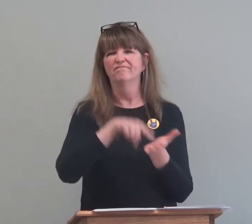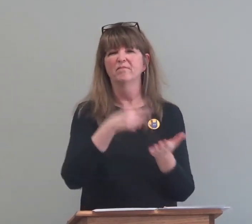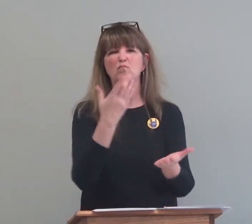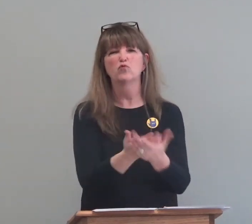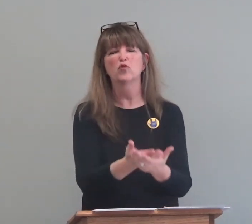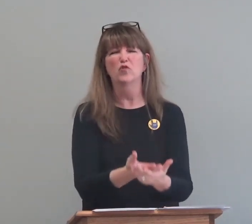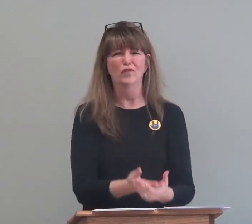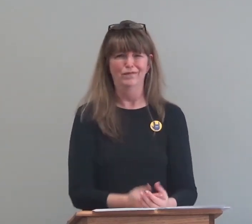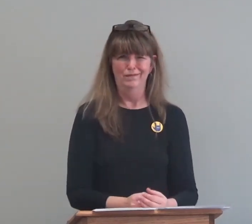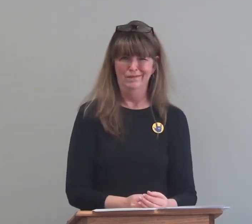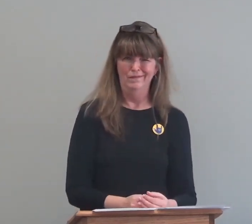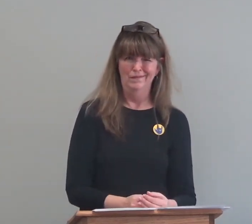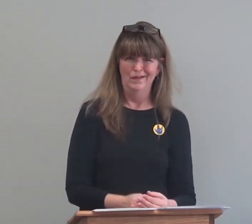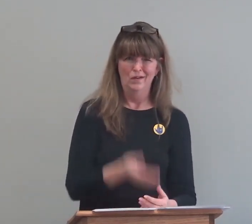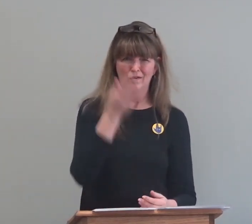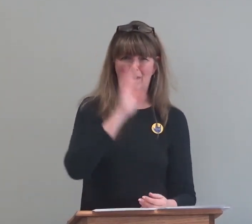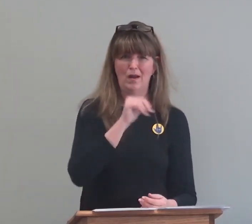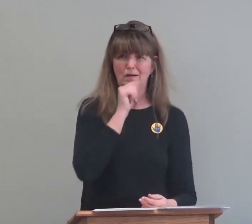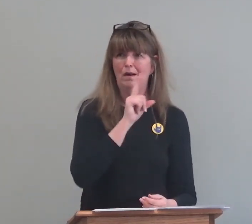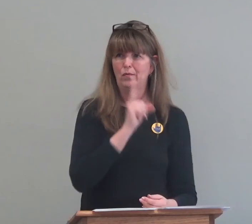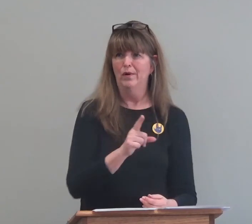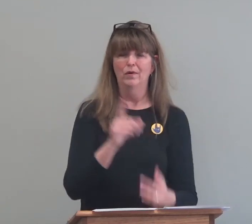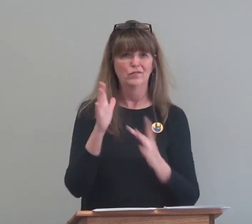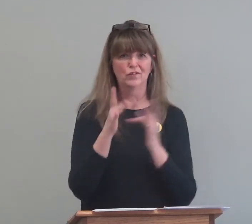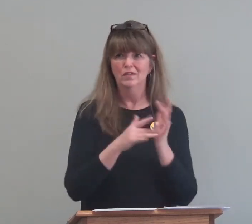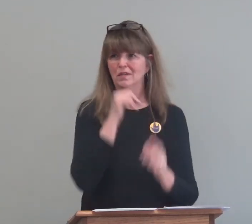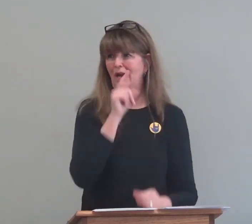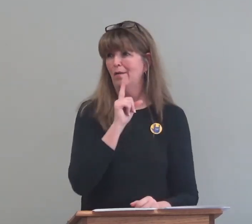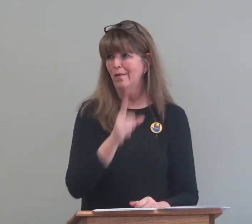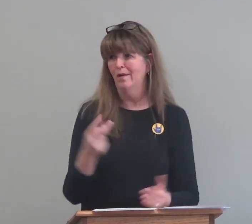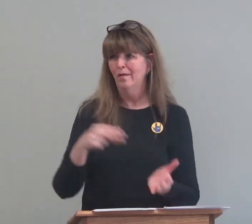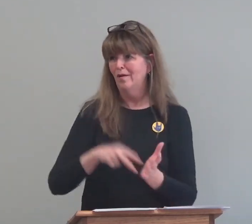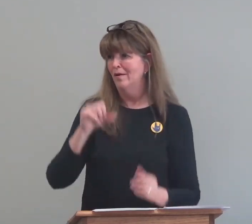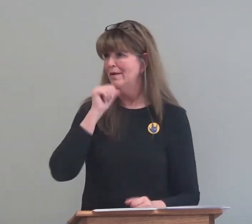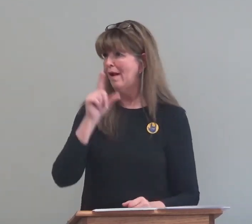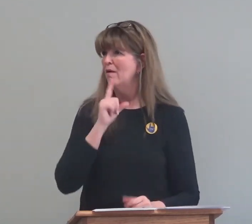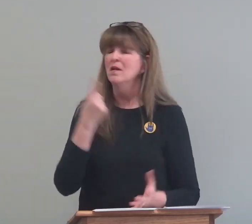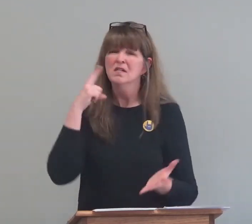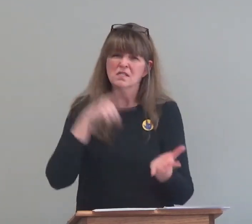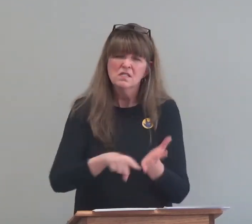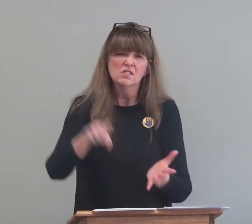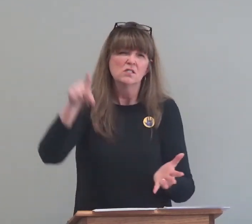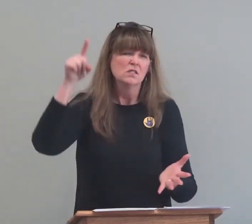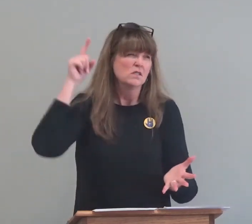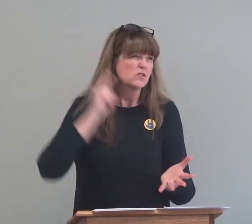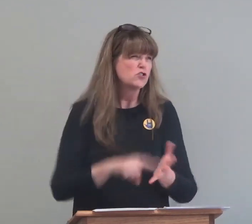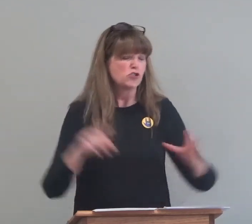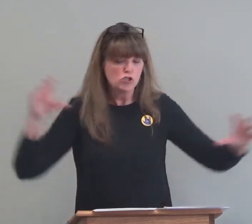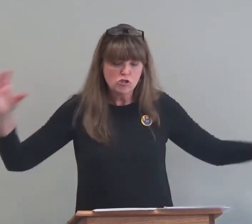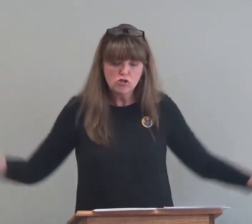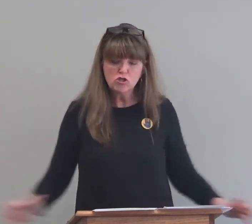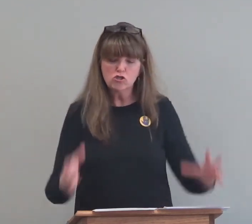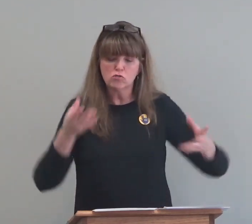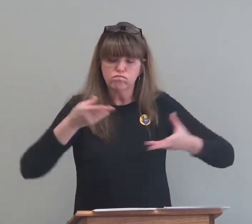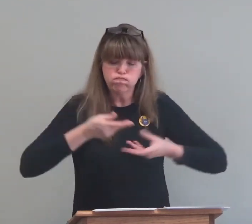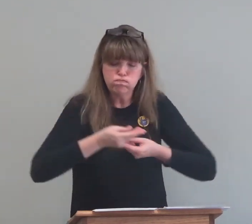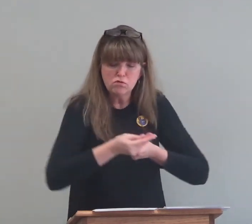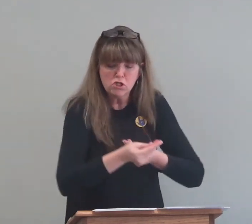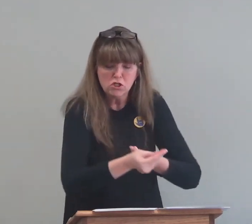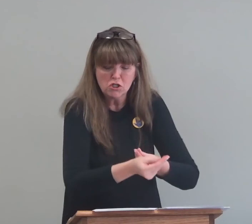He researched for a very long time to prove that God is not real, that Jesus was not